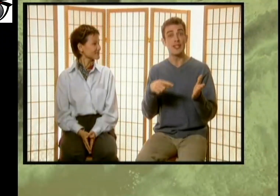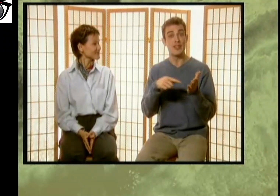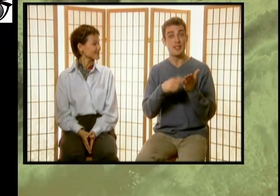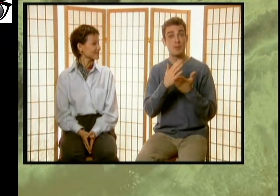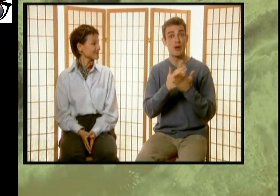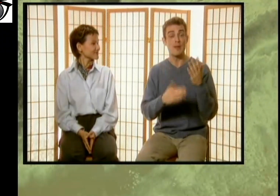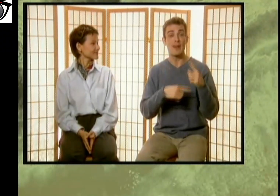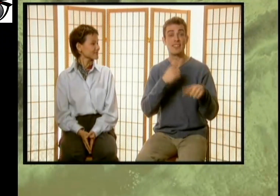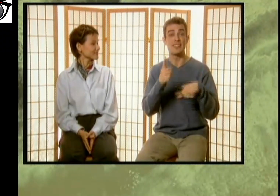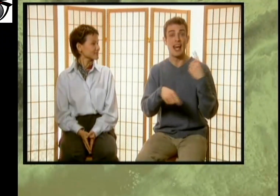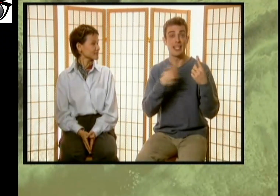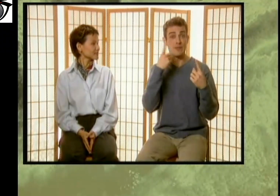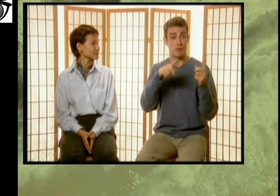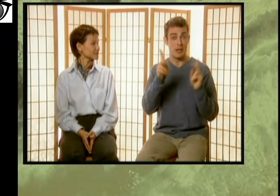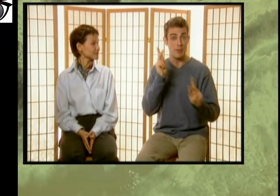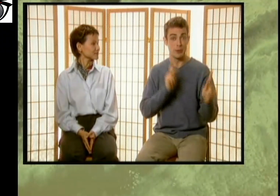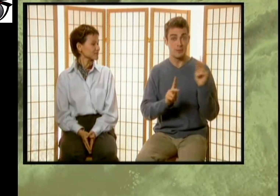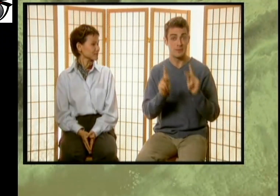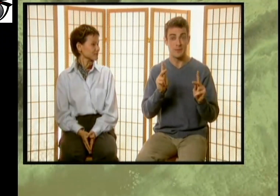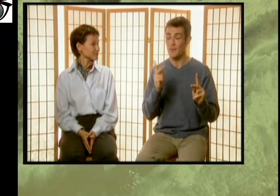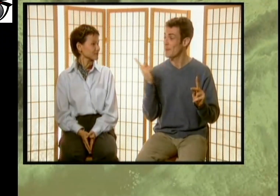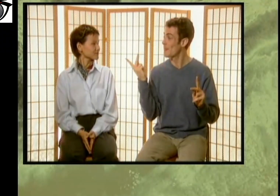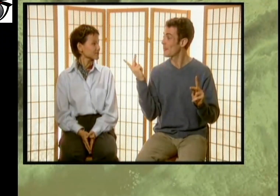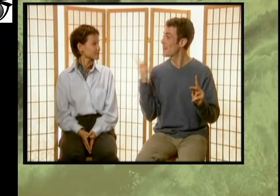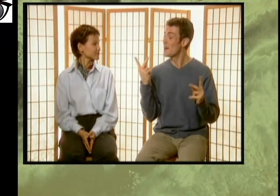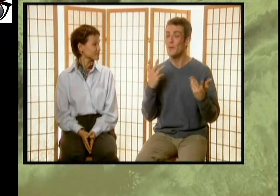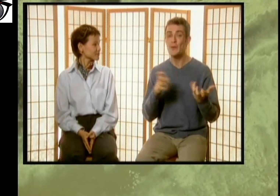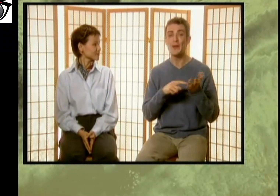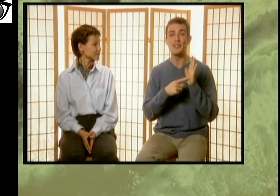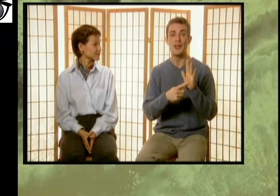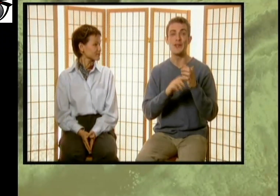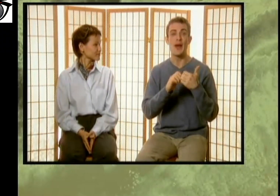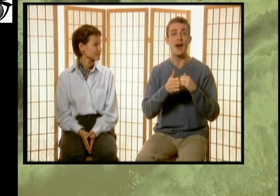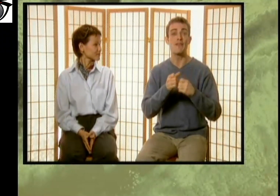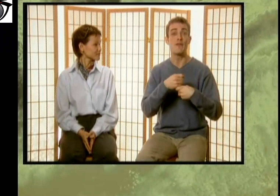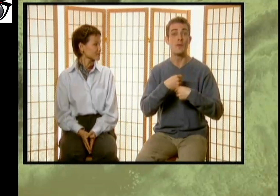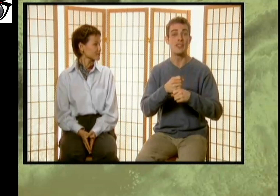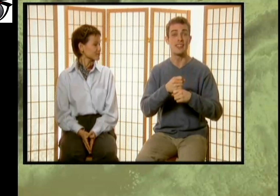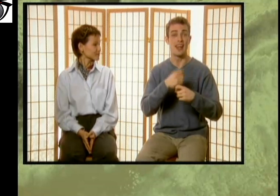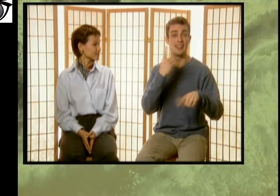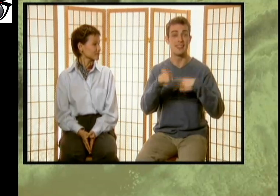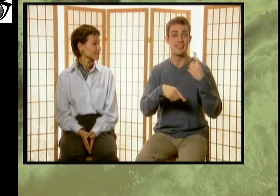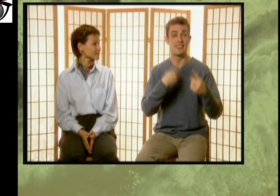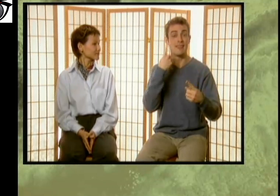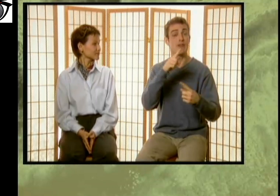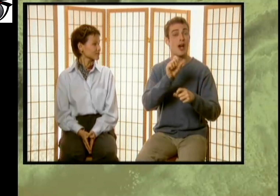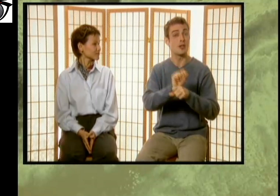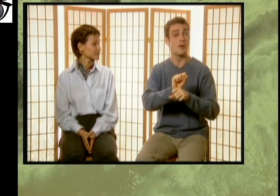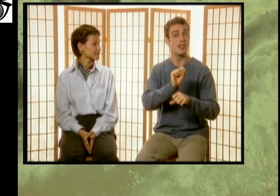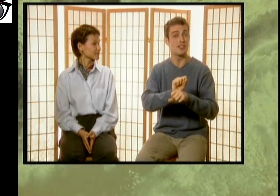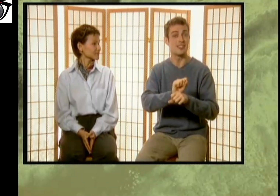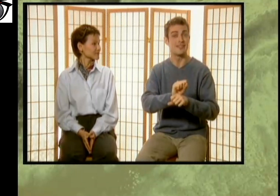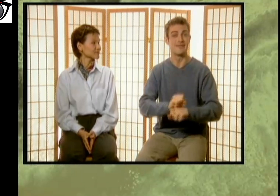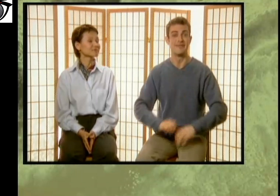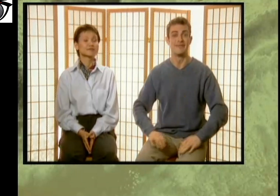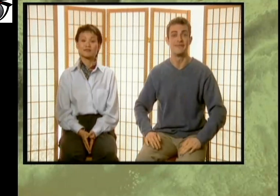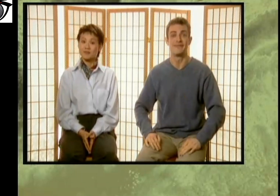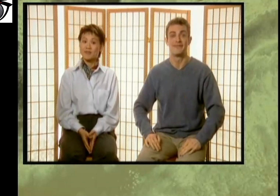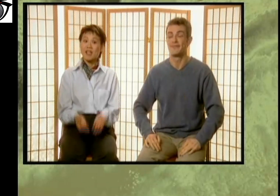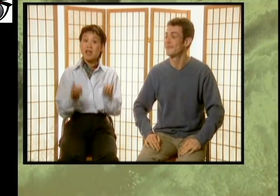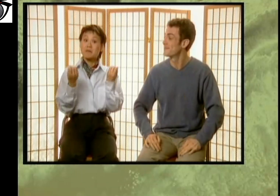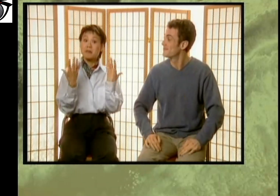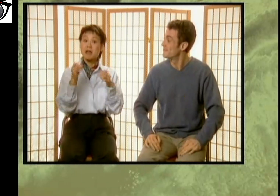Before we finish this part about signs for people, we want to show you how to form the signs for occupations.